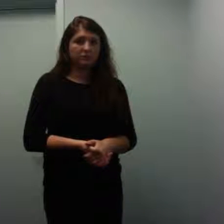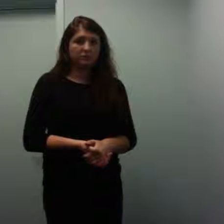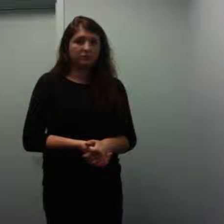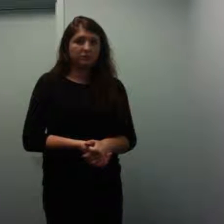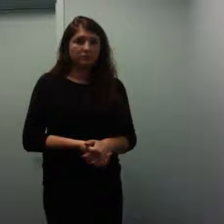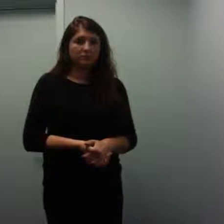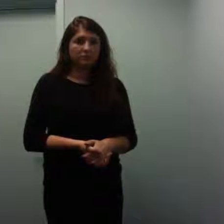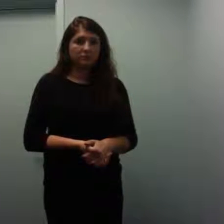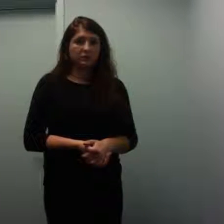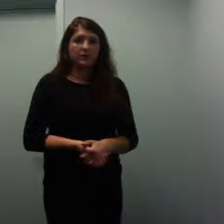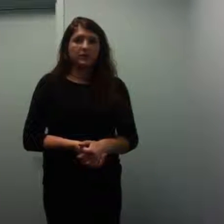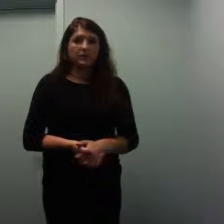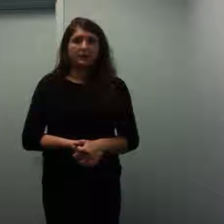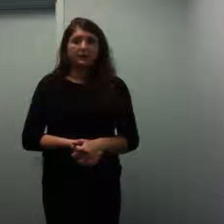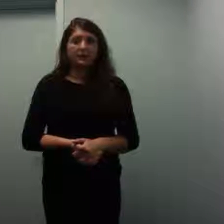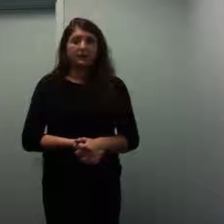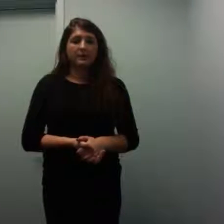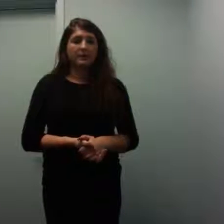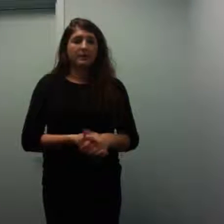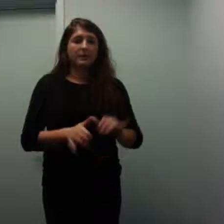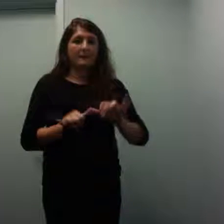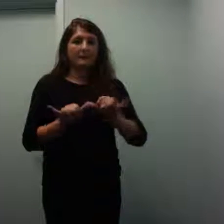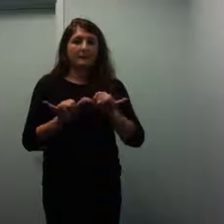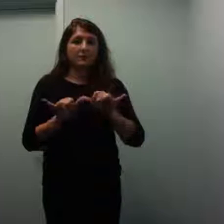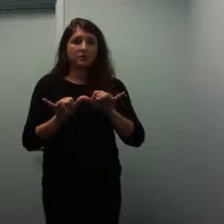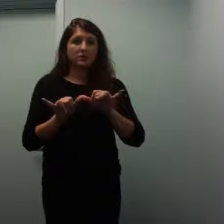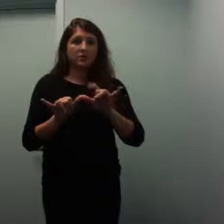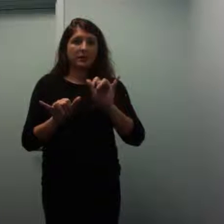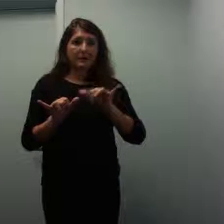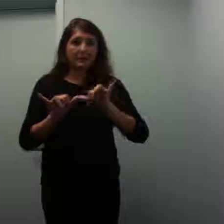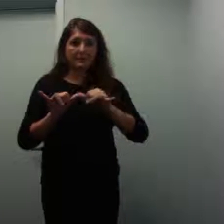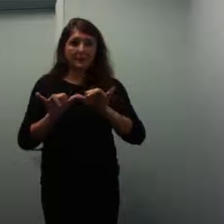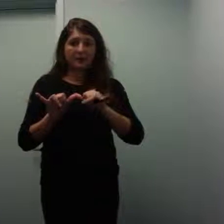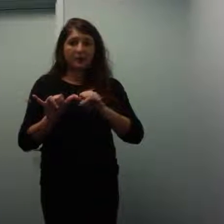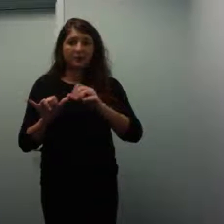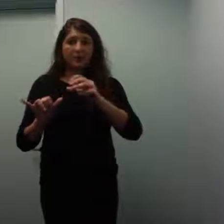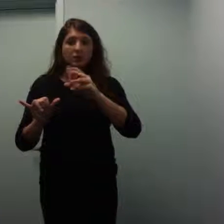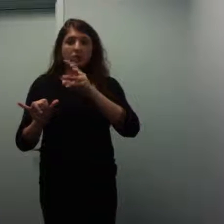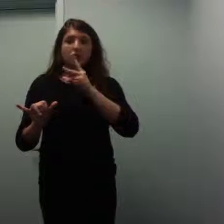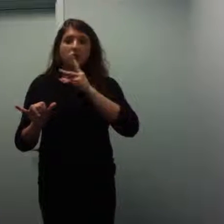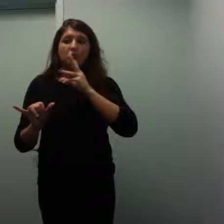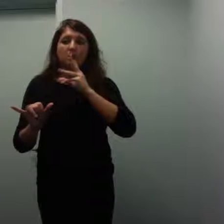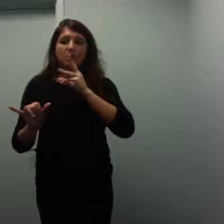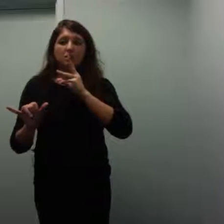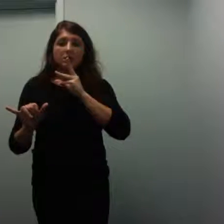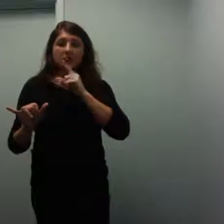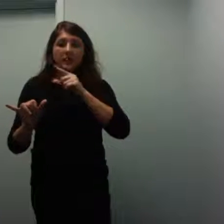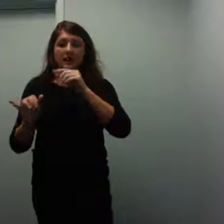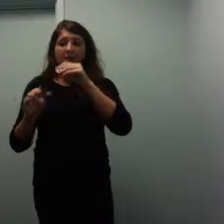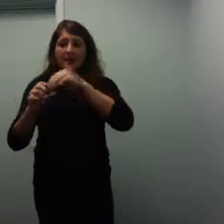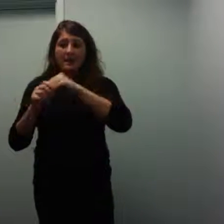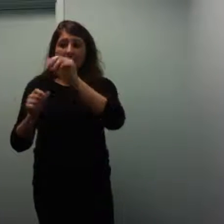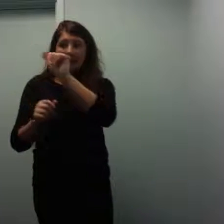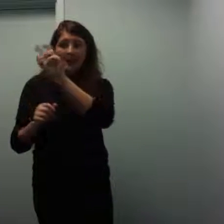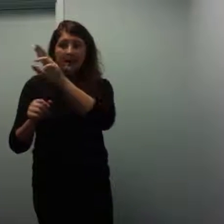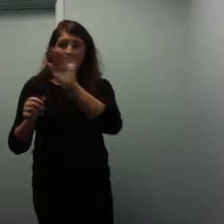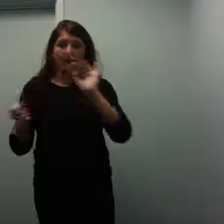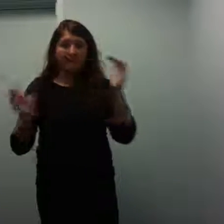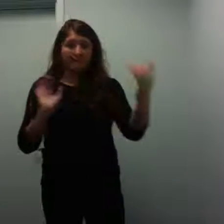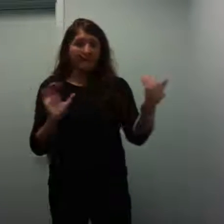Measure of the amount of water vapor actually in the air compared with the maximum that the air can hold at a certain temperature. Now,